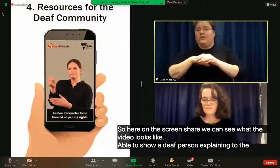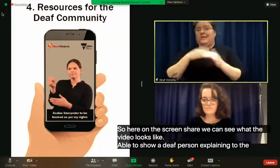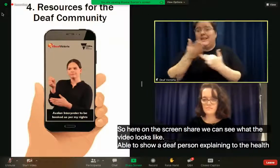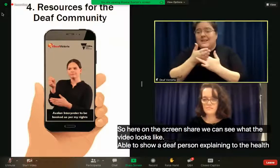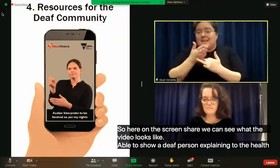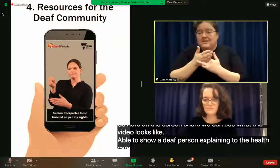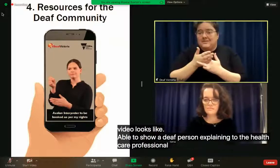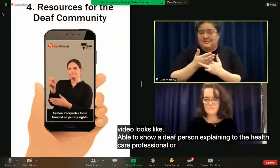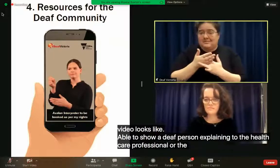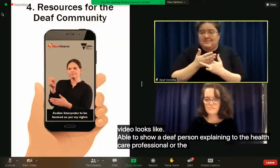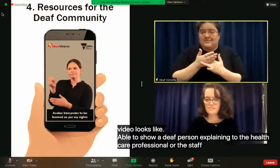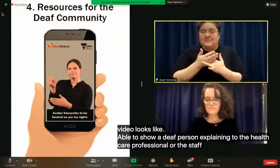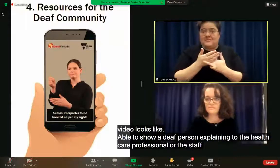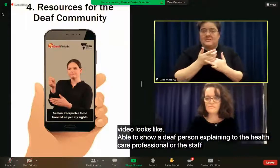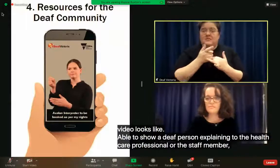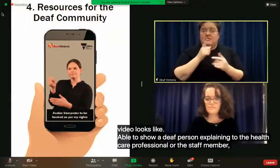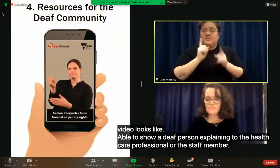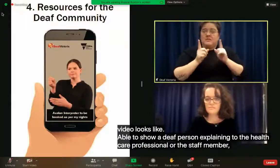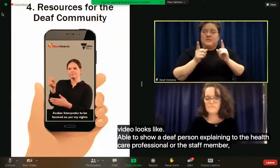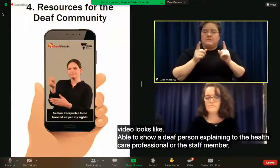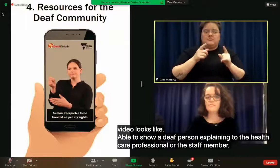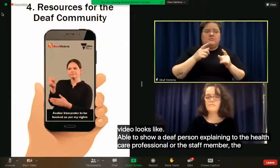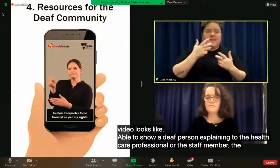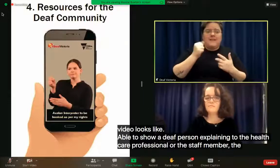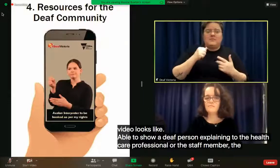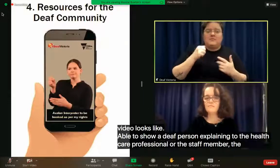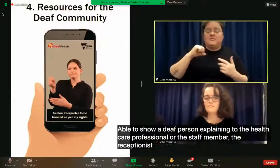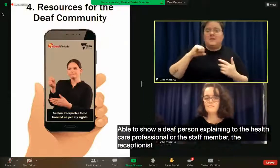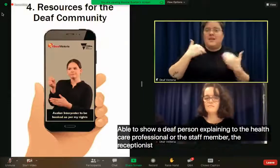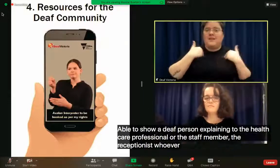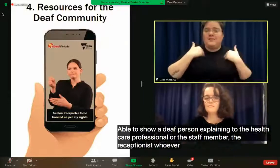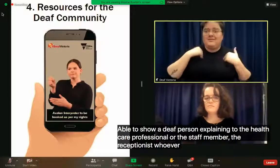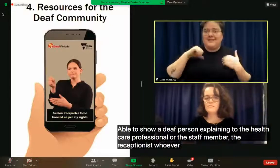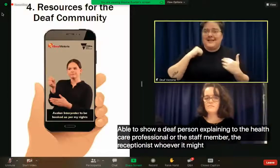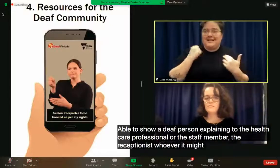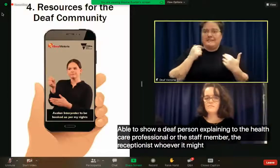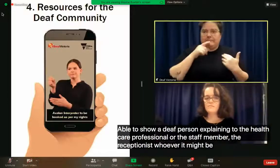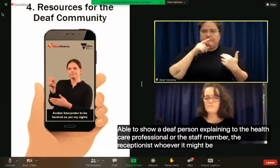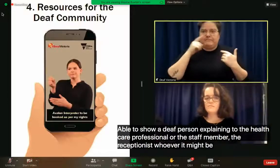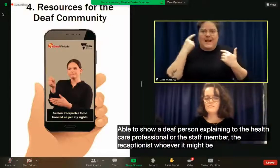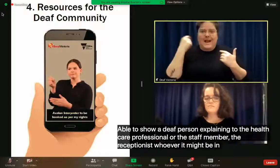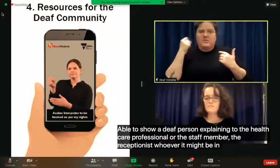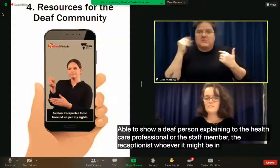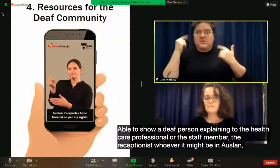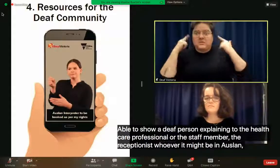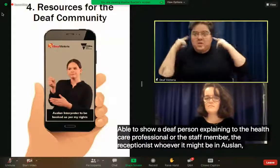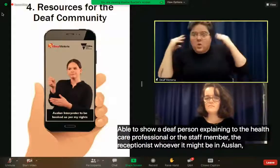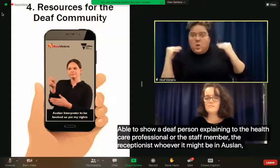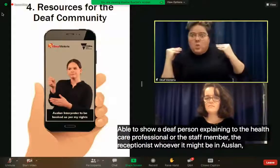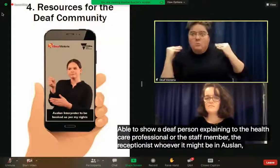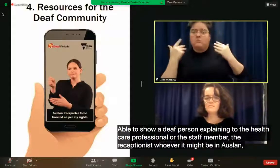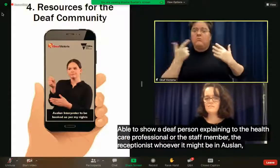might be, in Auslan, English, and live captioning, to really